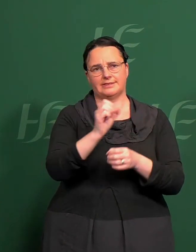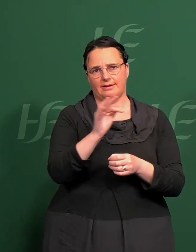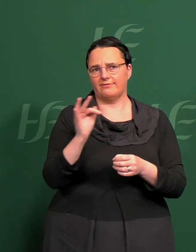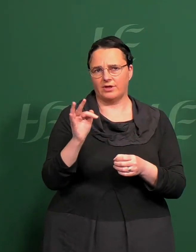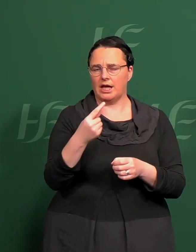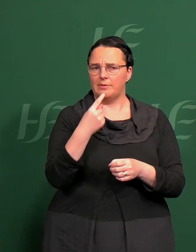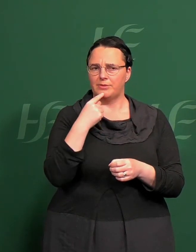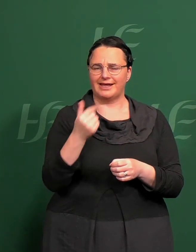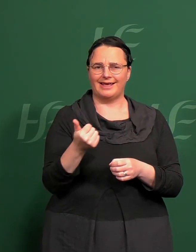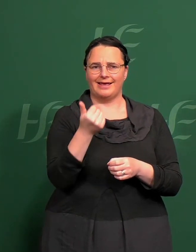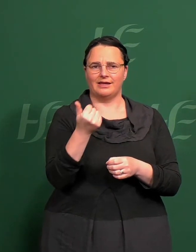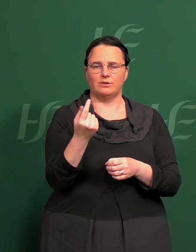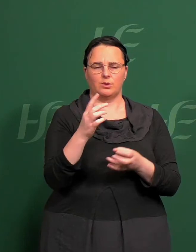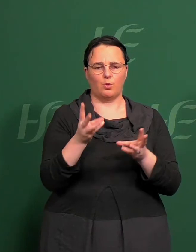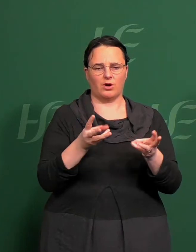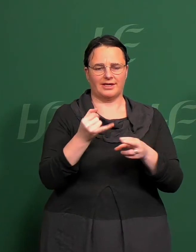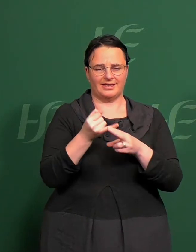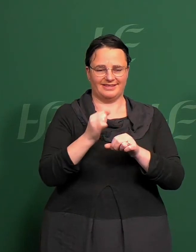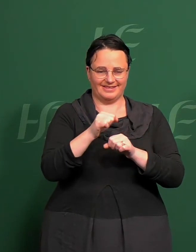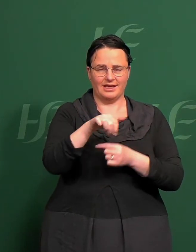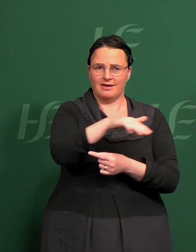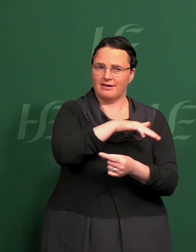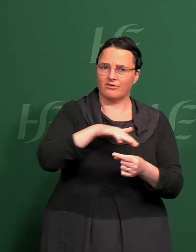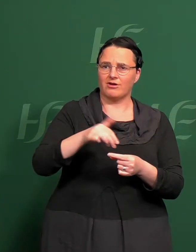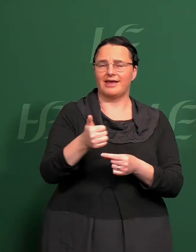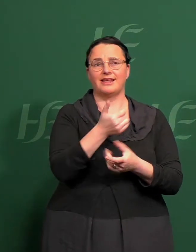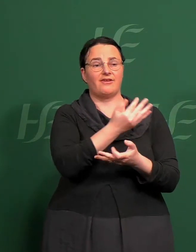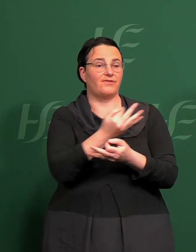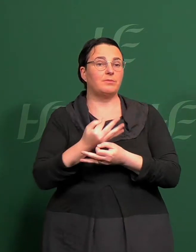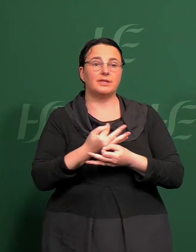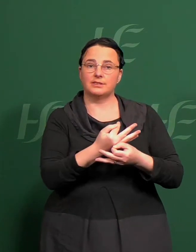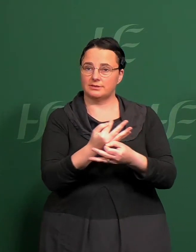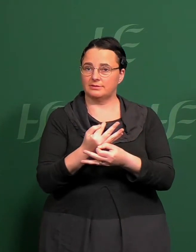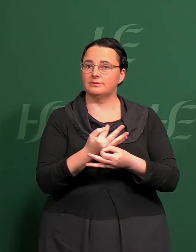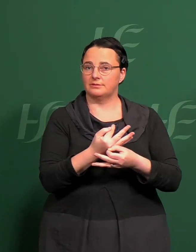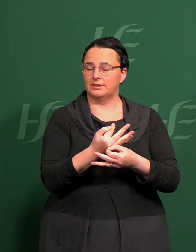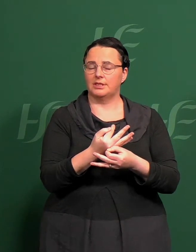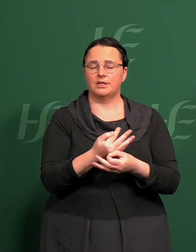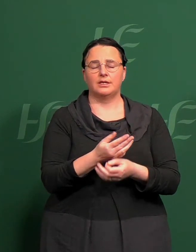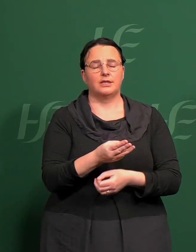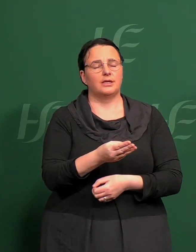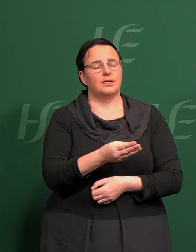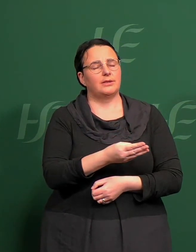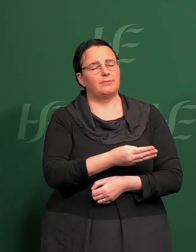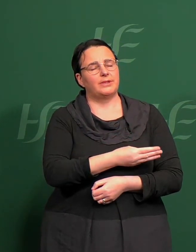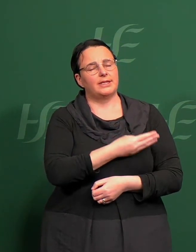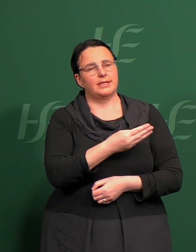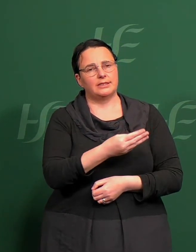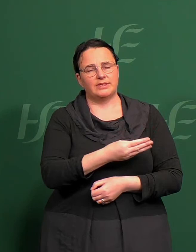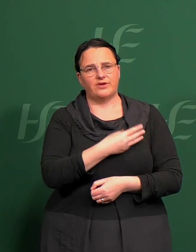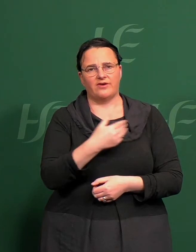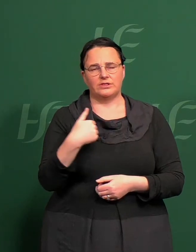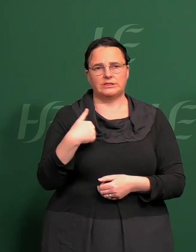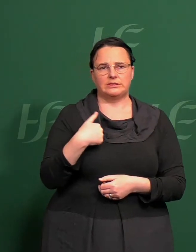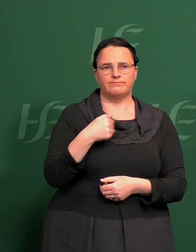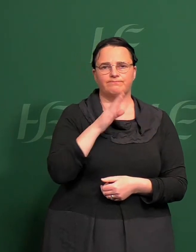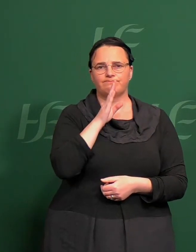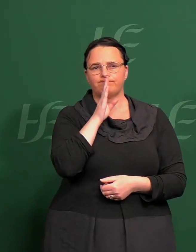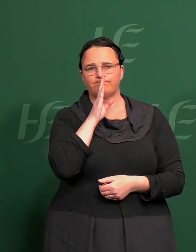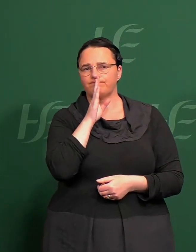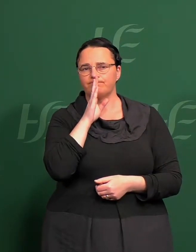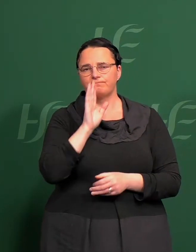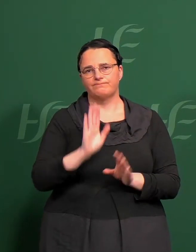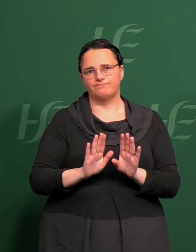anyone working in this area, or indeed any families, please do speak up if you have concerns. There are